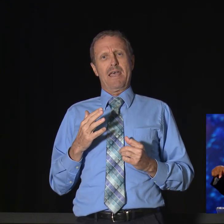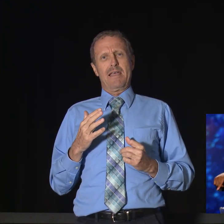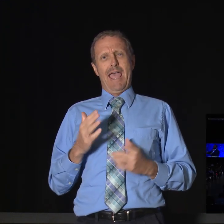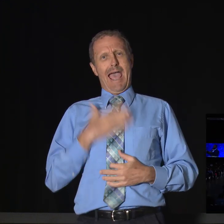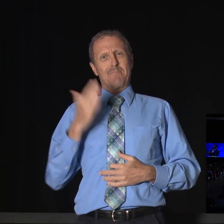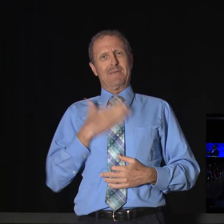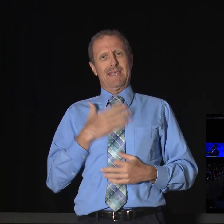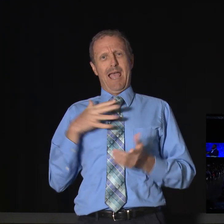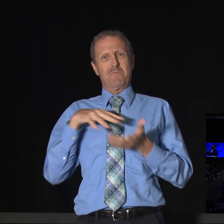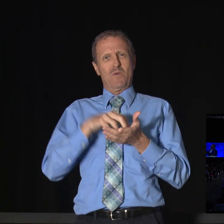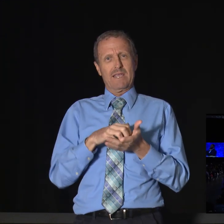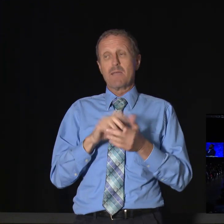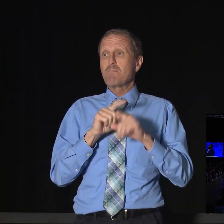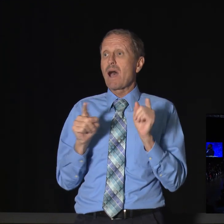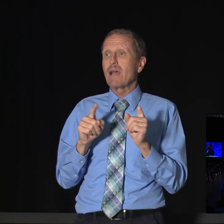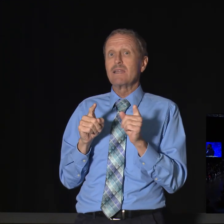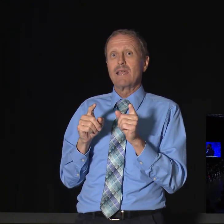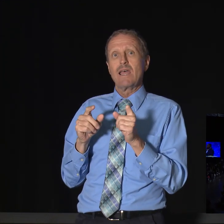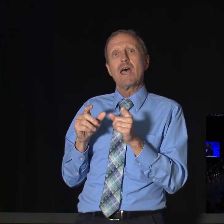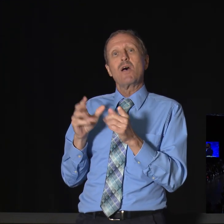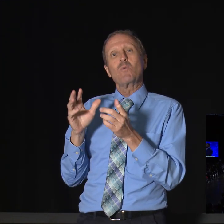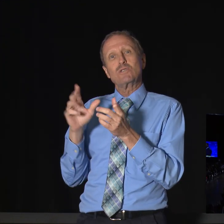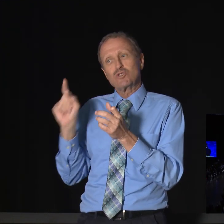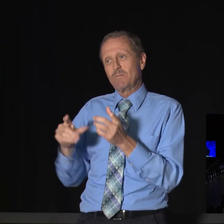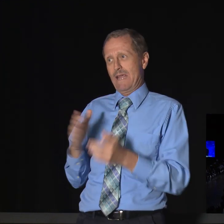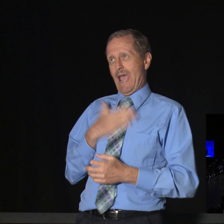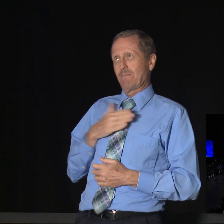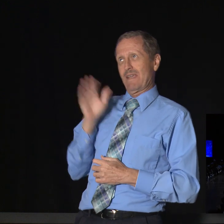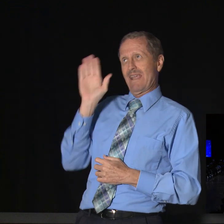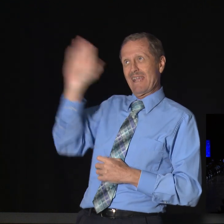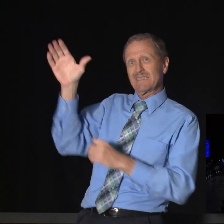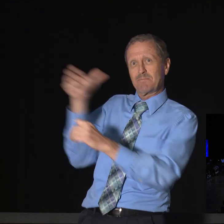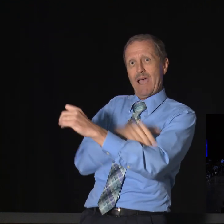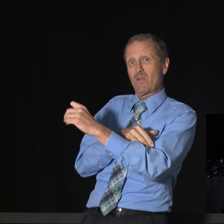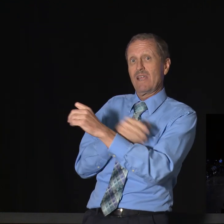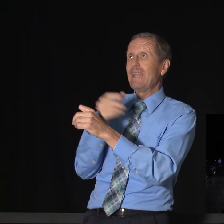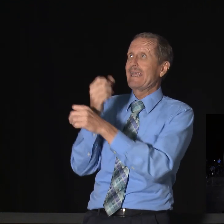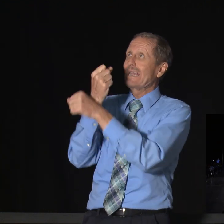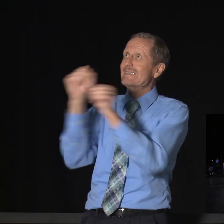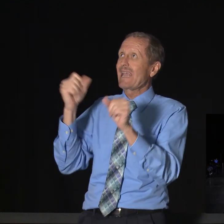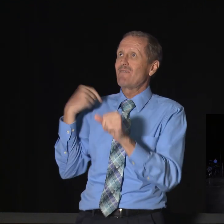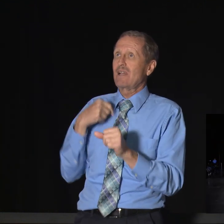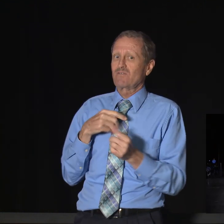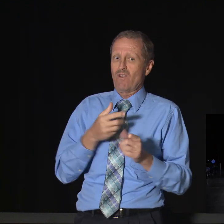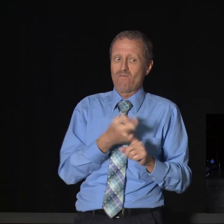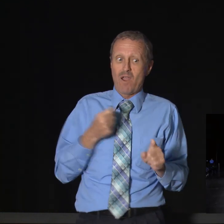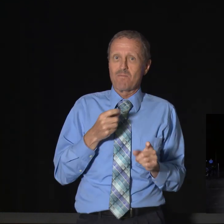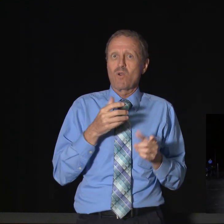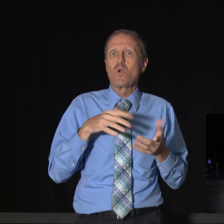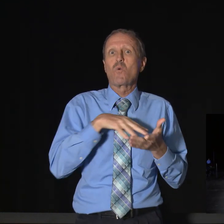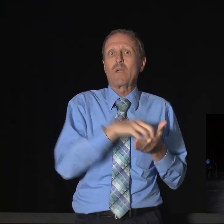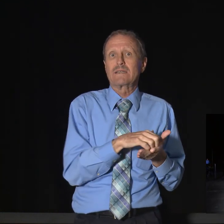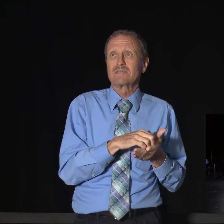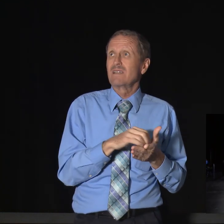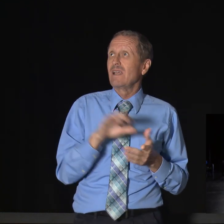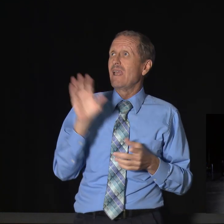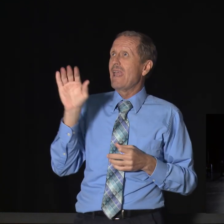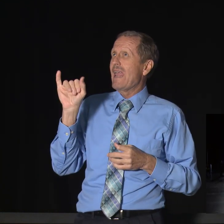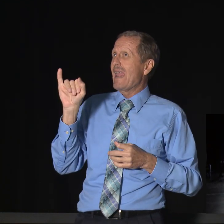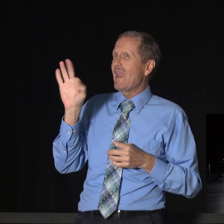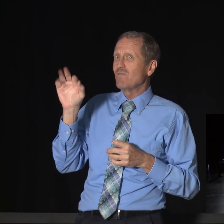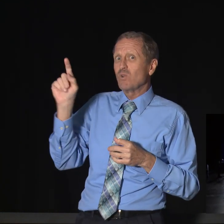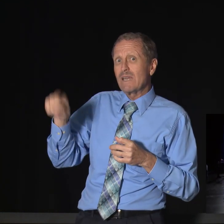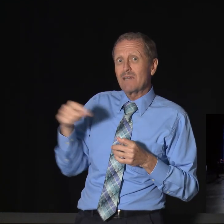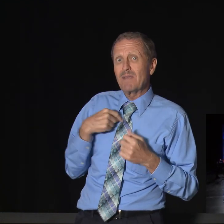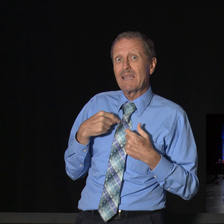that we may glory in the power of Christ who is able to deliver us from our weaknesses. If you need me,